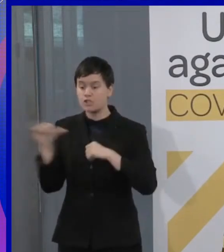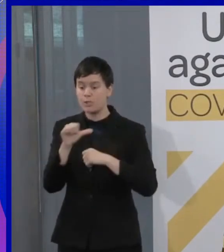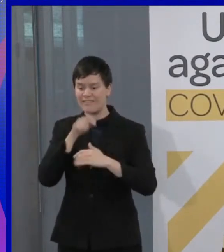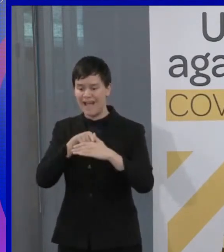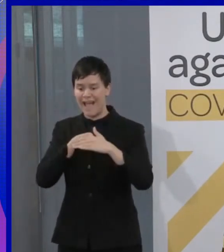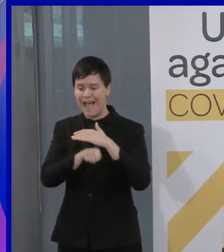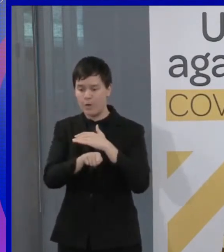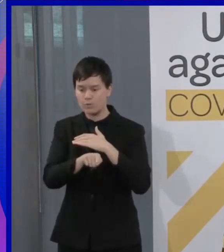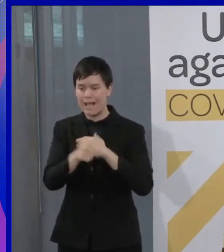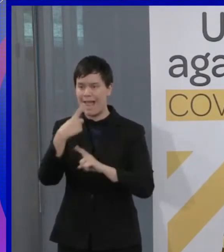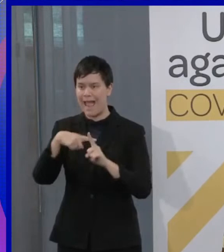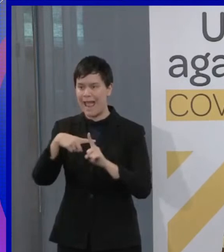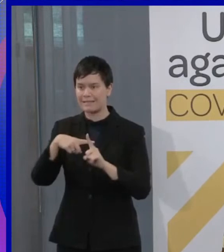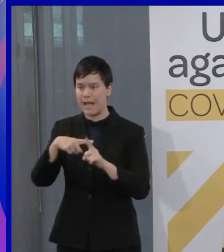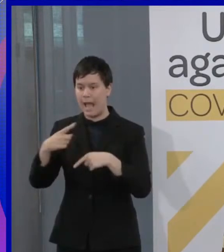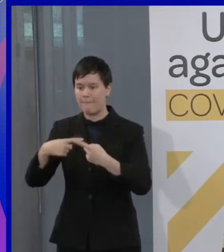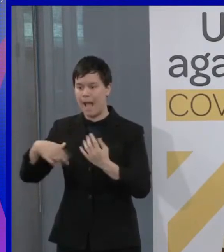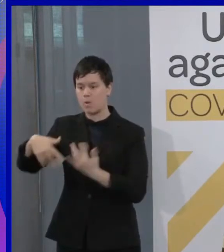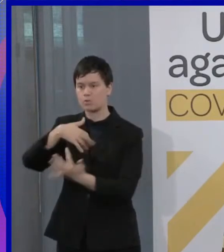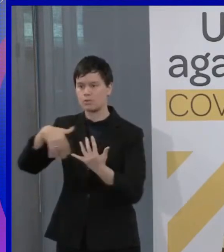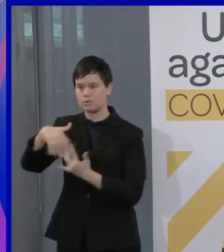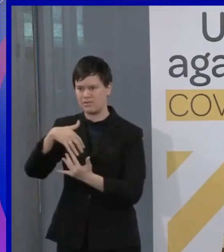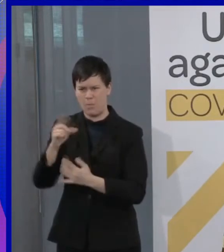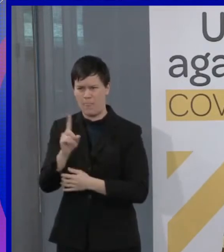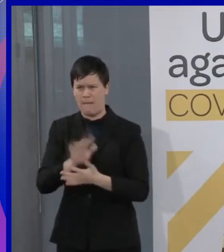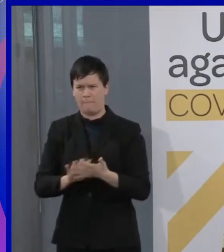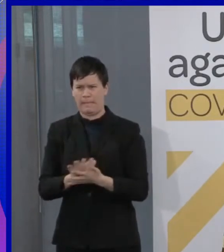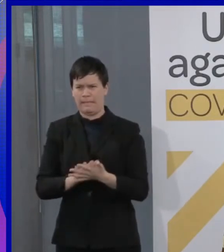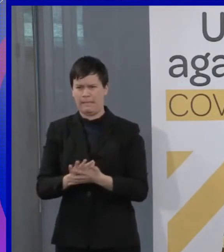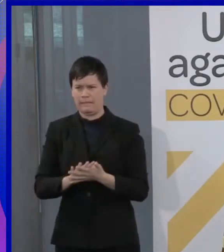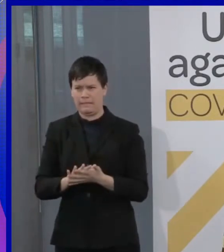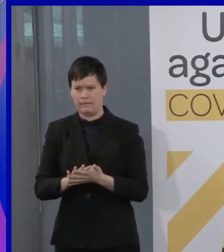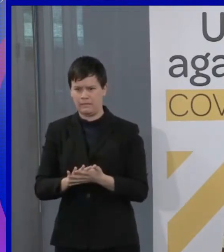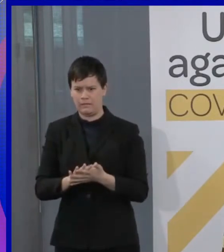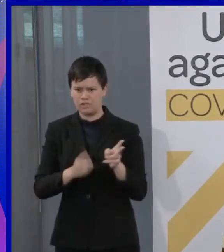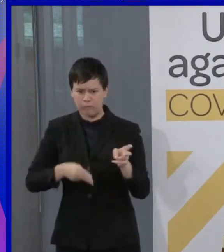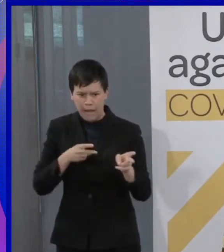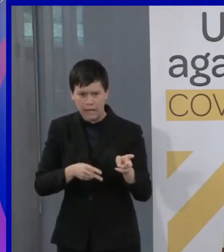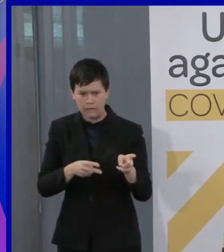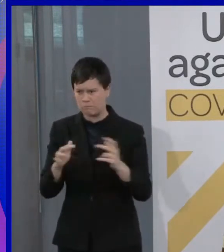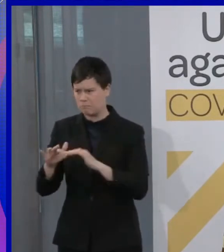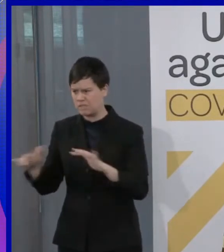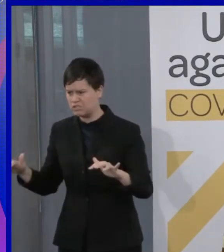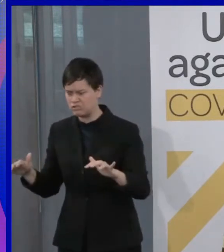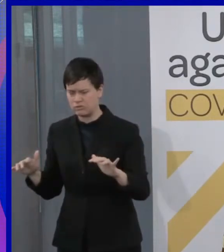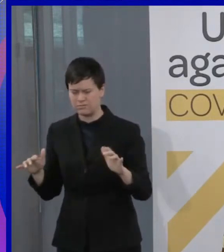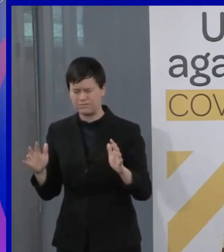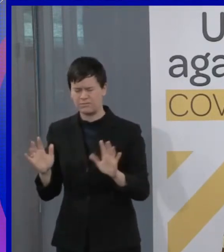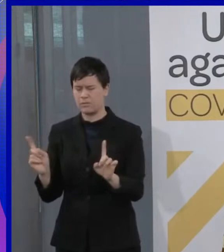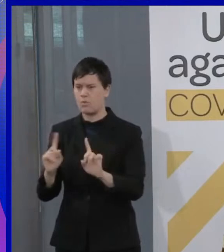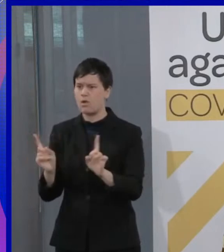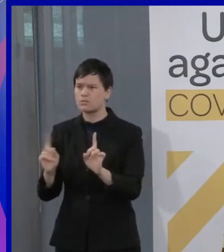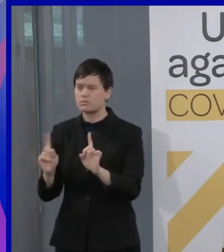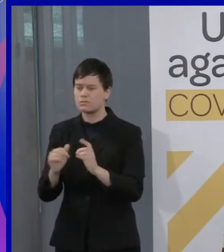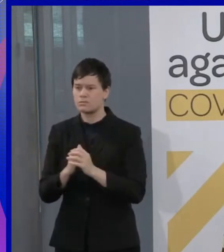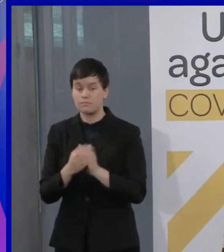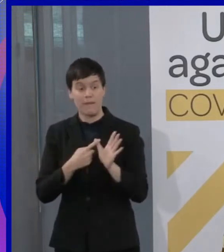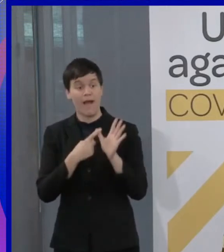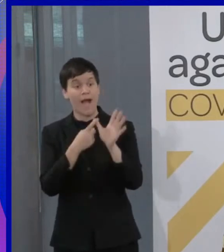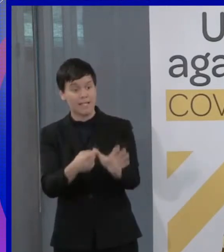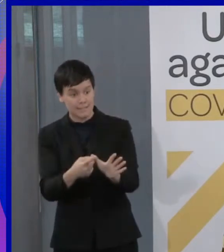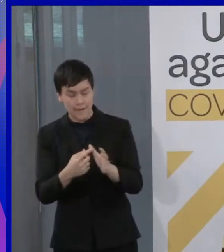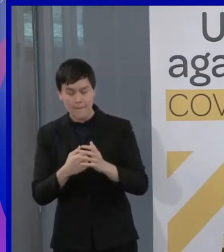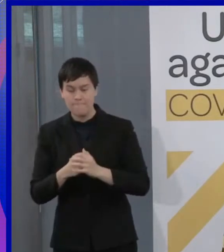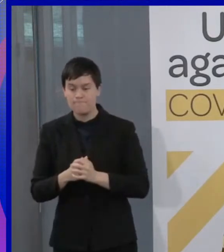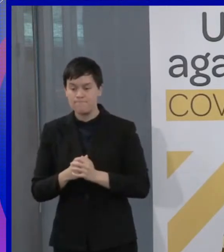on a beach, when should people be wearing masks? Well, I always think of out and about as out from my house or my workplace and about